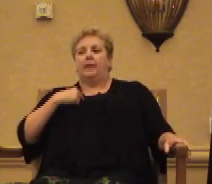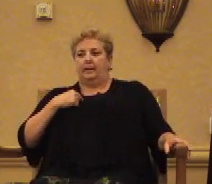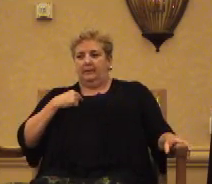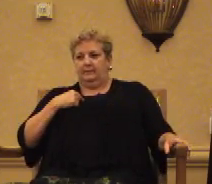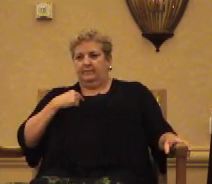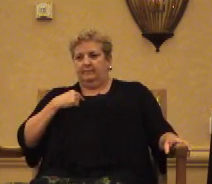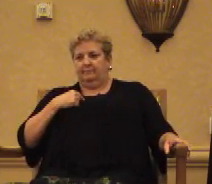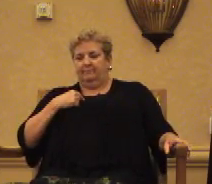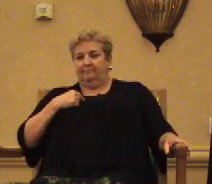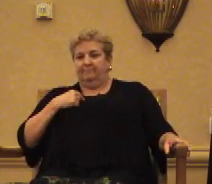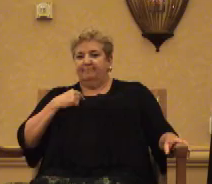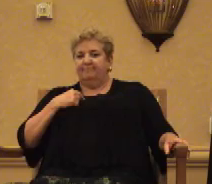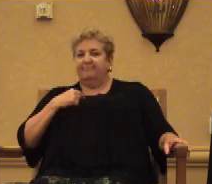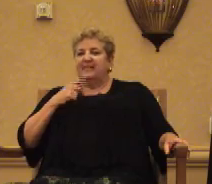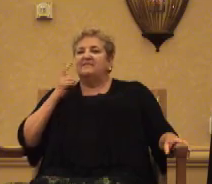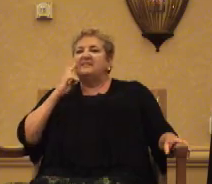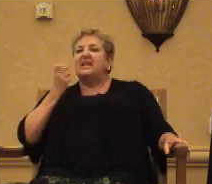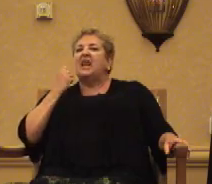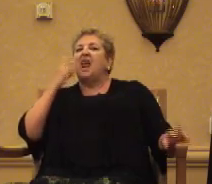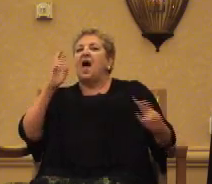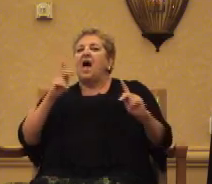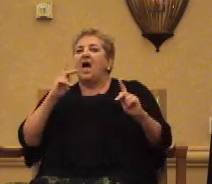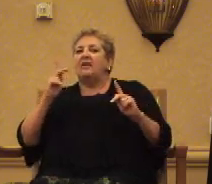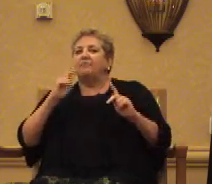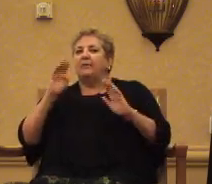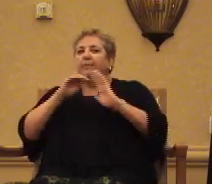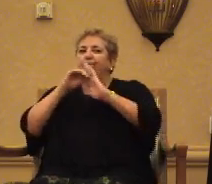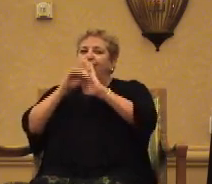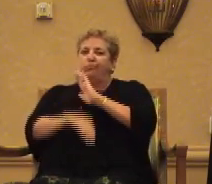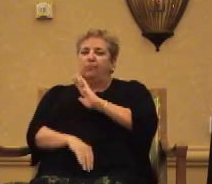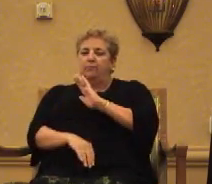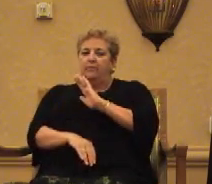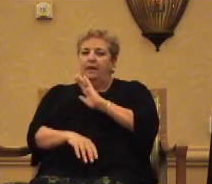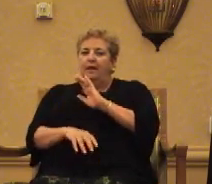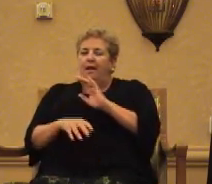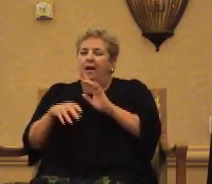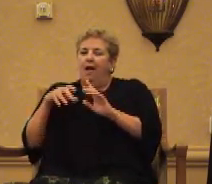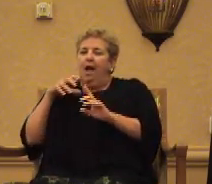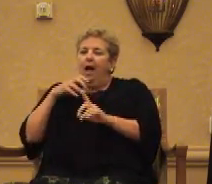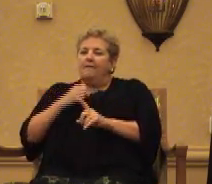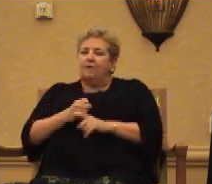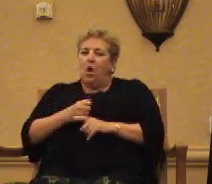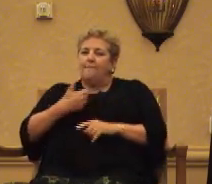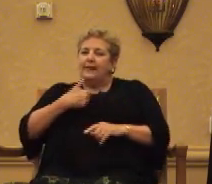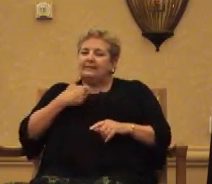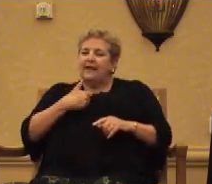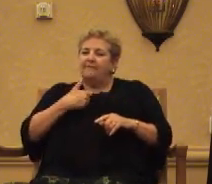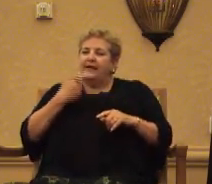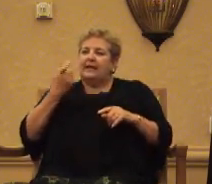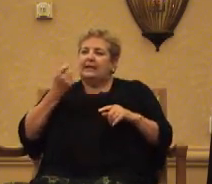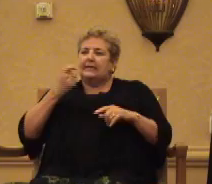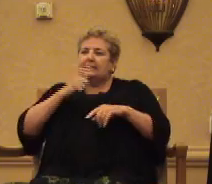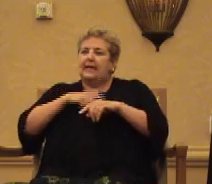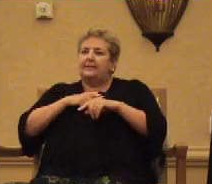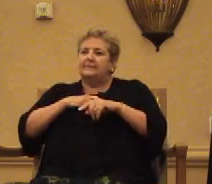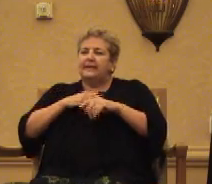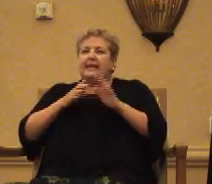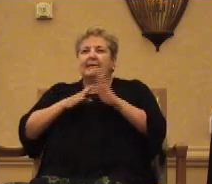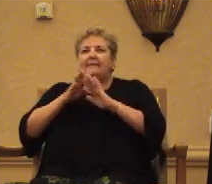go south on this. I've caught myself at little times developing like a persona around